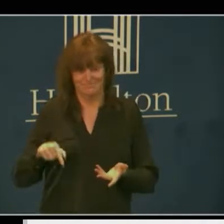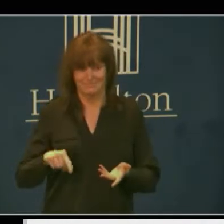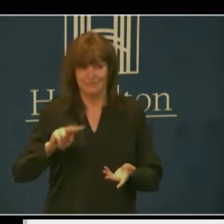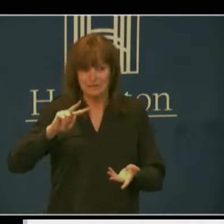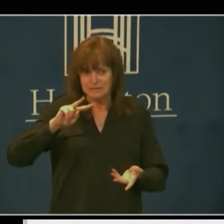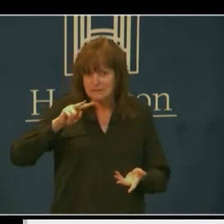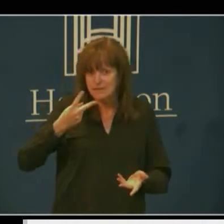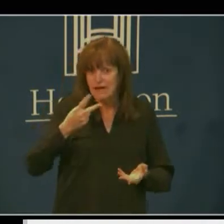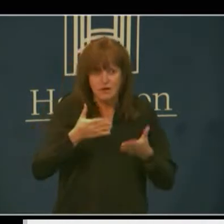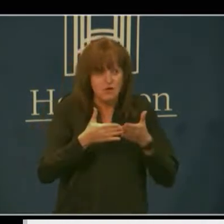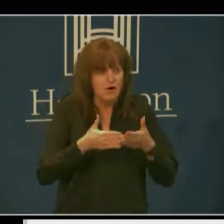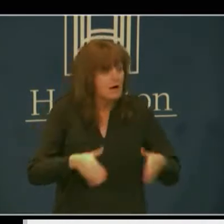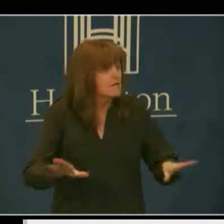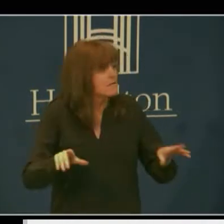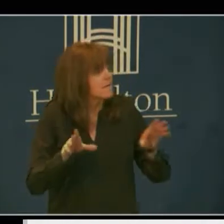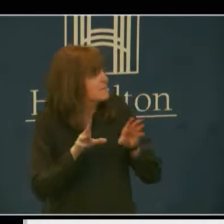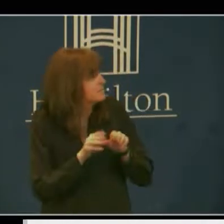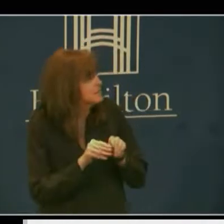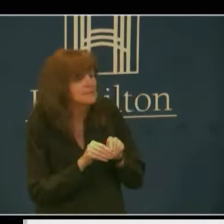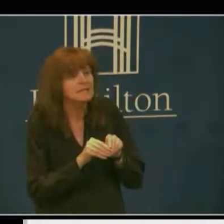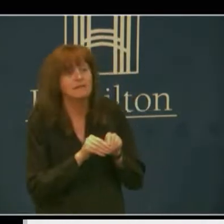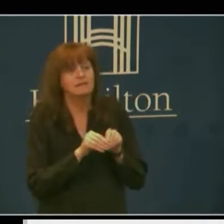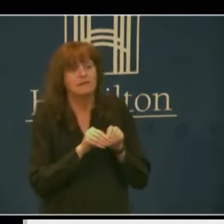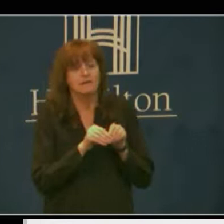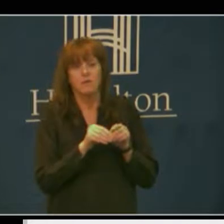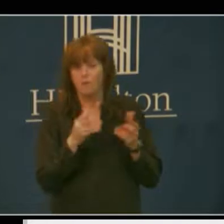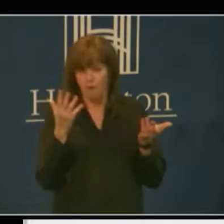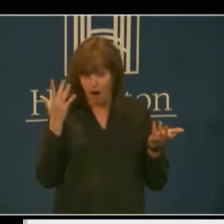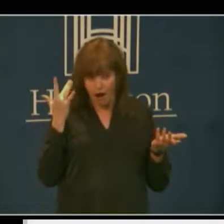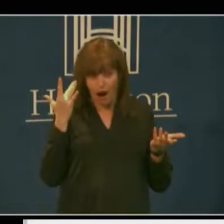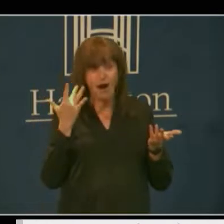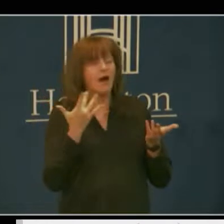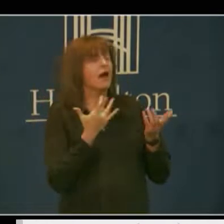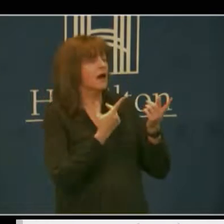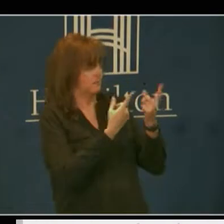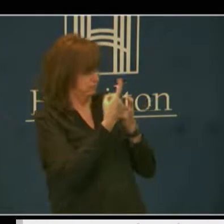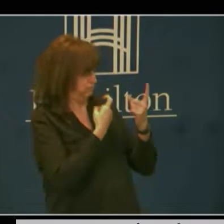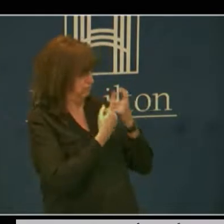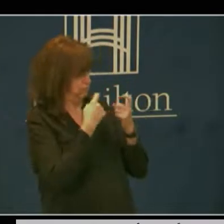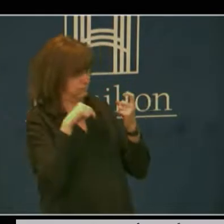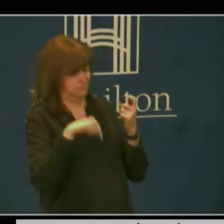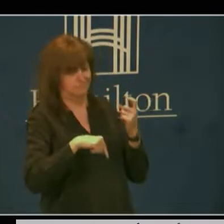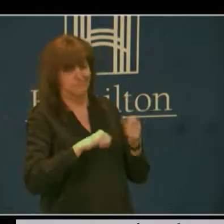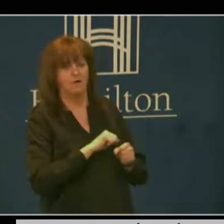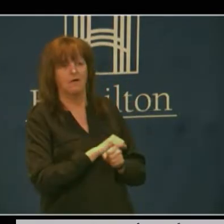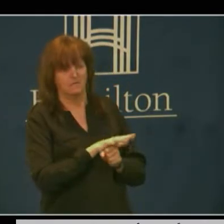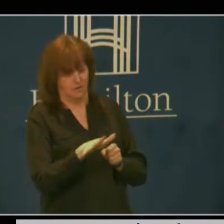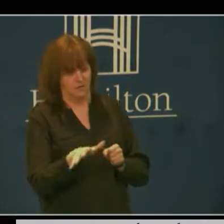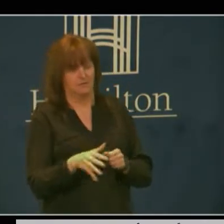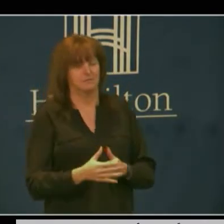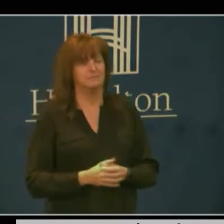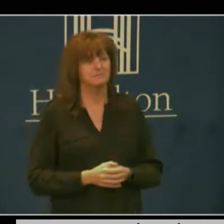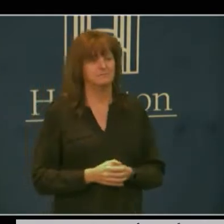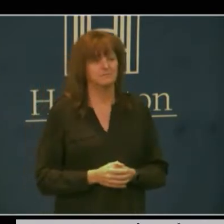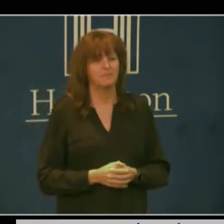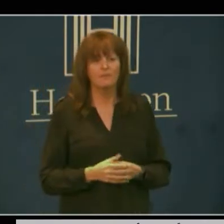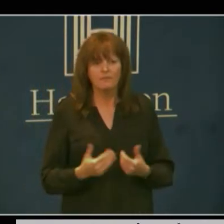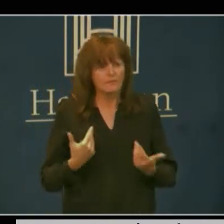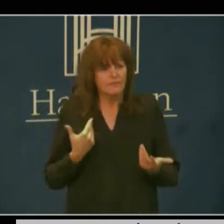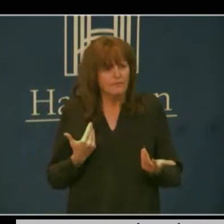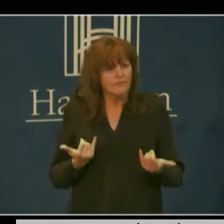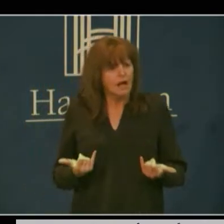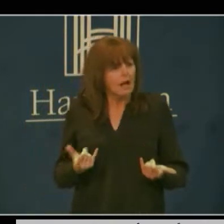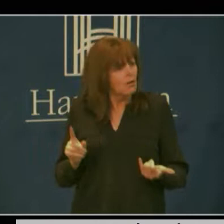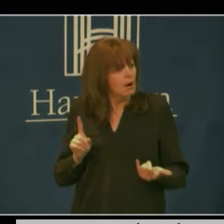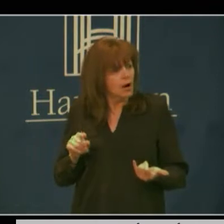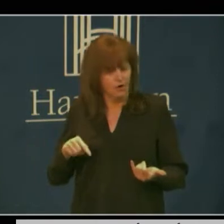Hamilton. Once again this evening, we are broadcasting live from the council chambers at Hamilton City Hall. And before